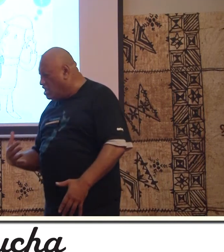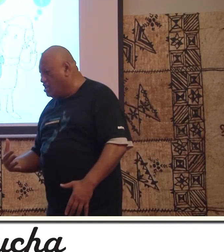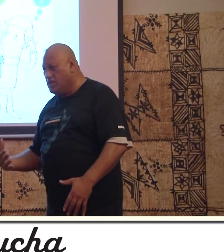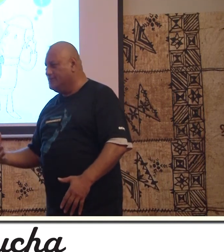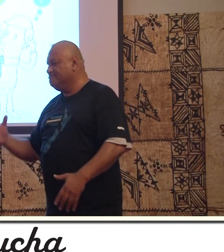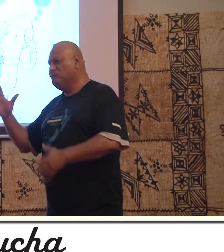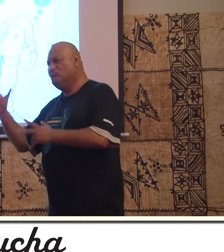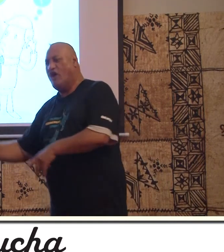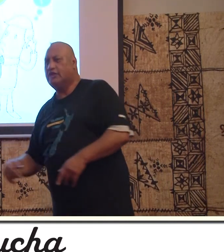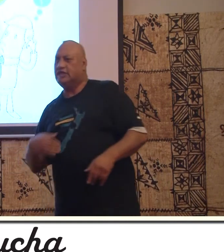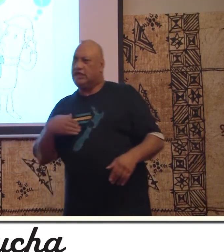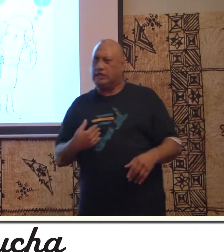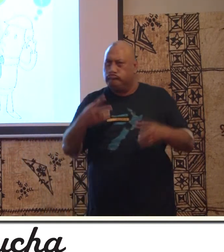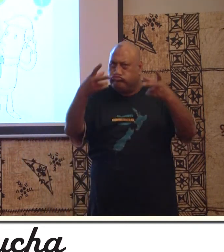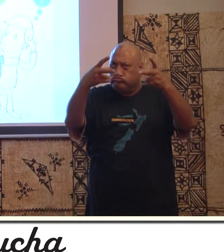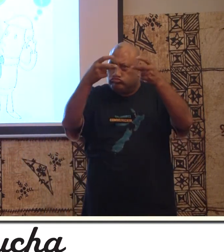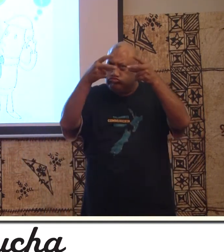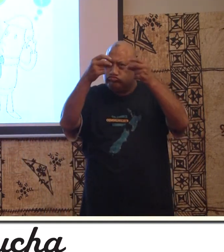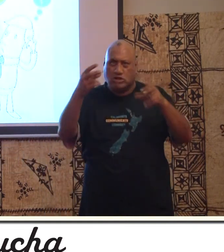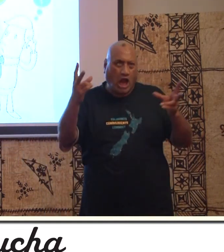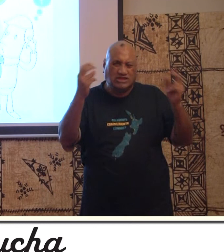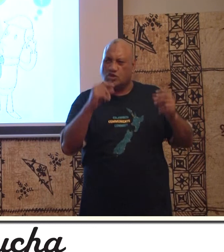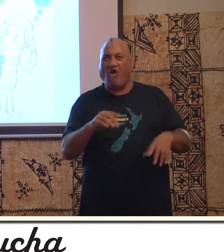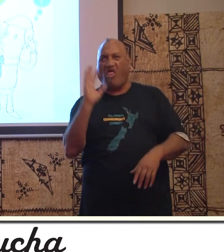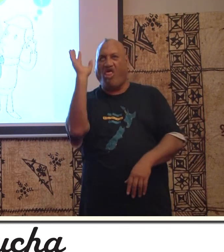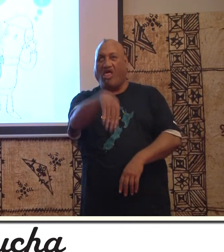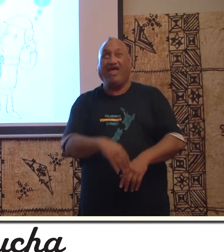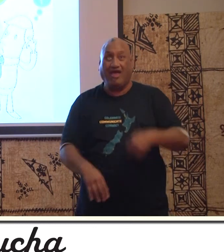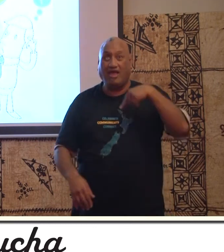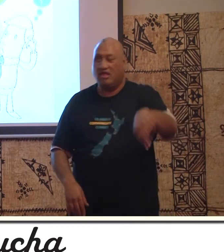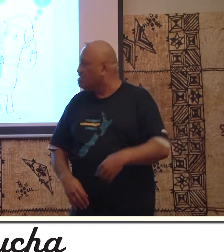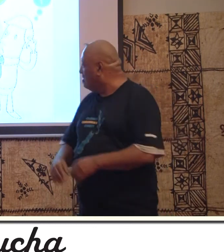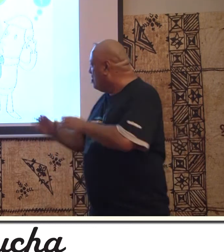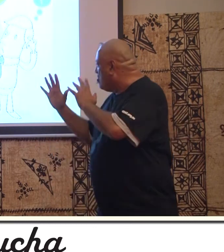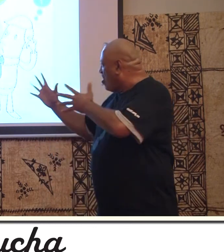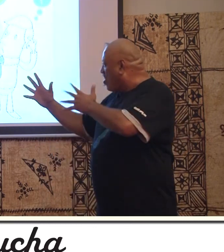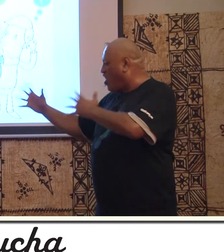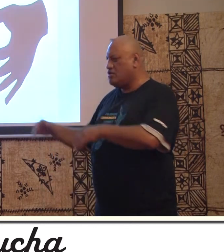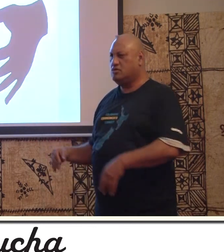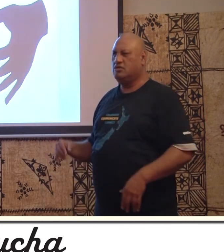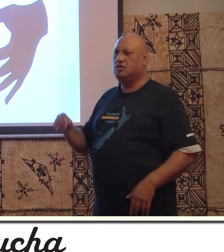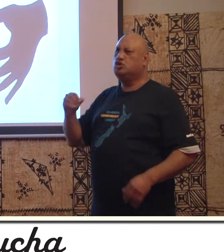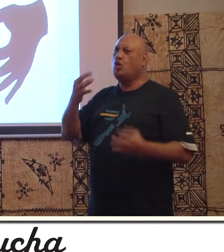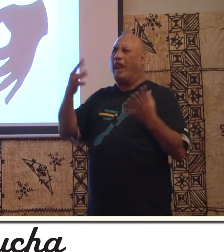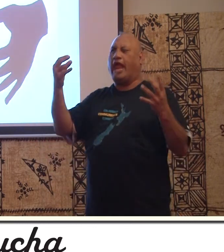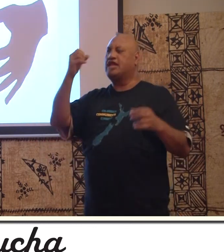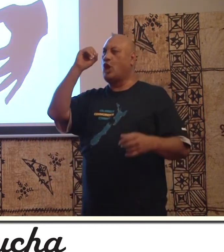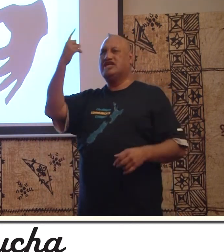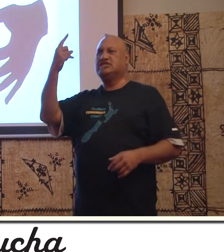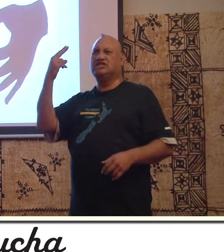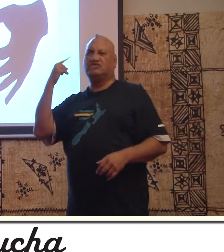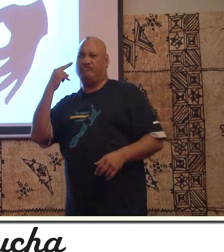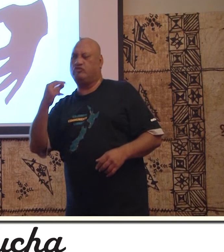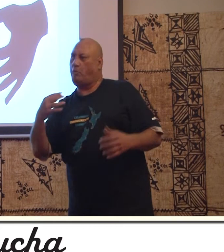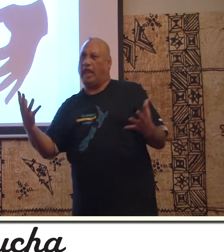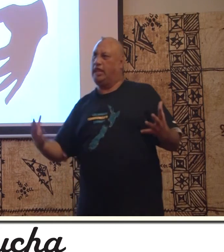sometimes a lot of deaf people go, yeah, it's called the deaf nod. You know, we say, yeah, but we don't actually know what they're talking about. Get ourselves into a heap of trouble.